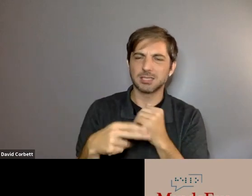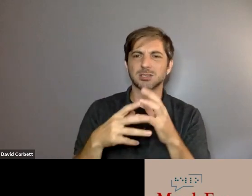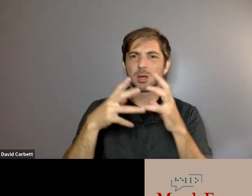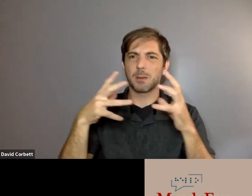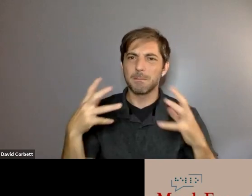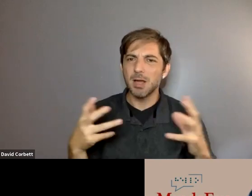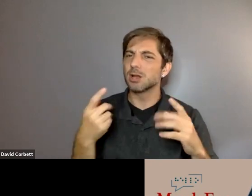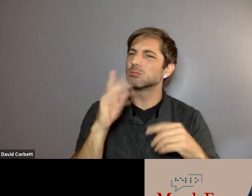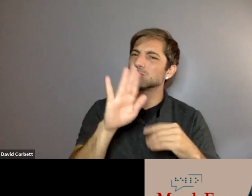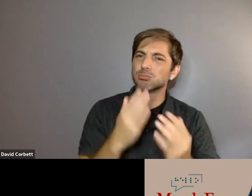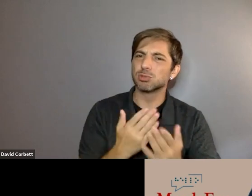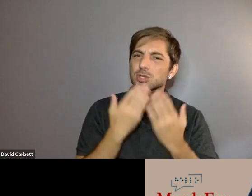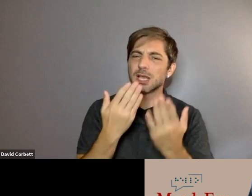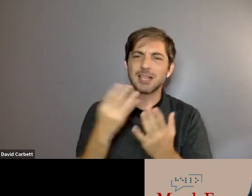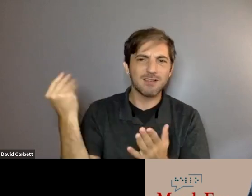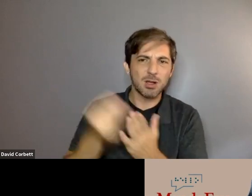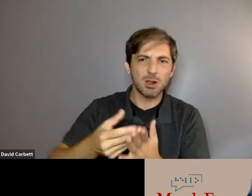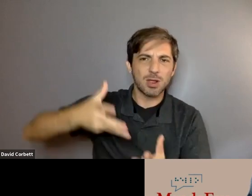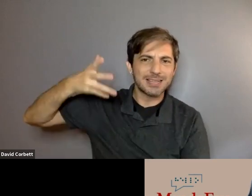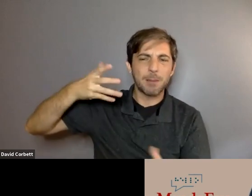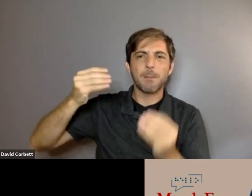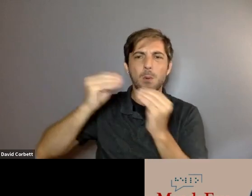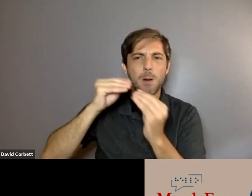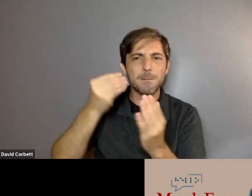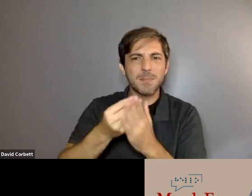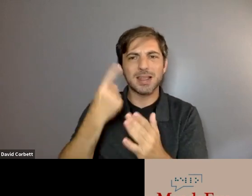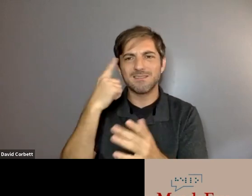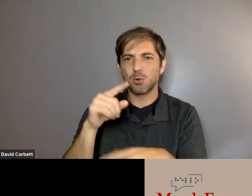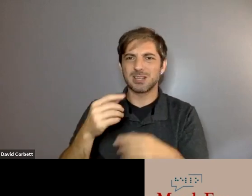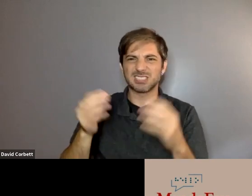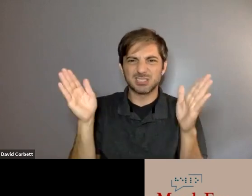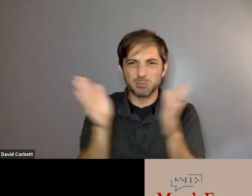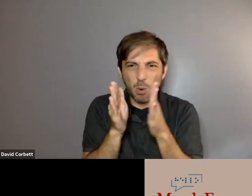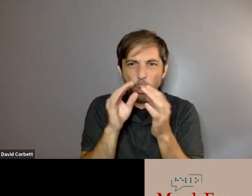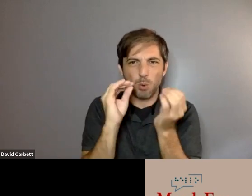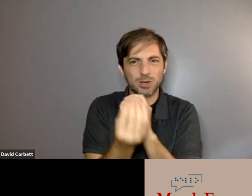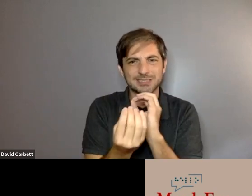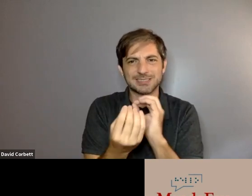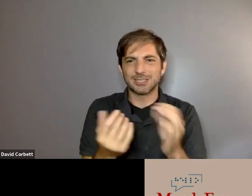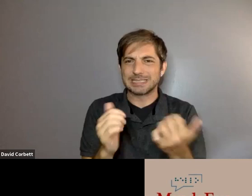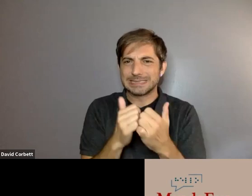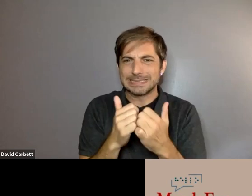your suggestions for raising money for some of these costs, especially for small organizations?